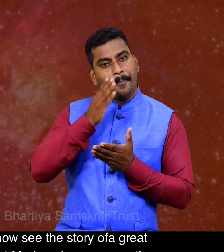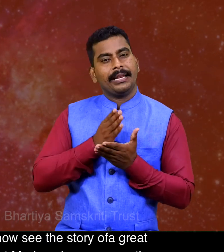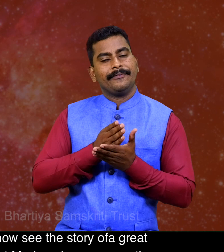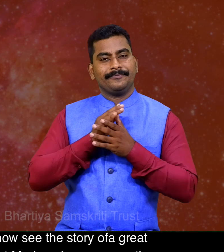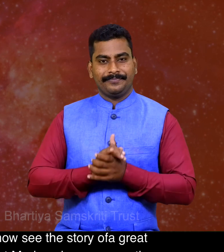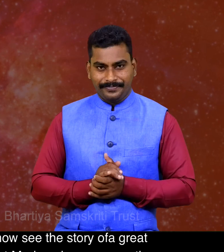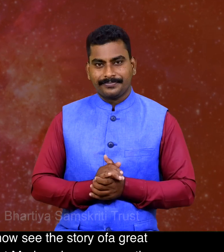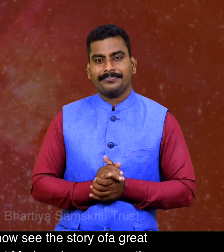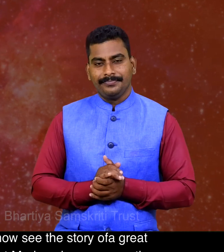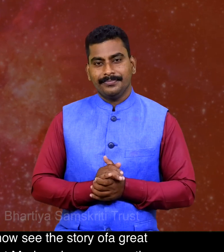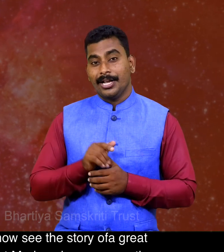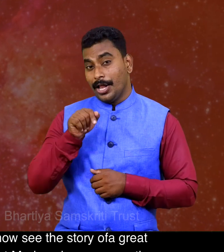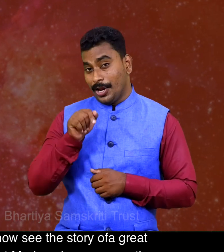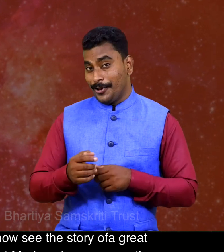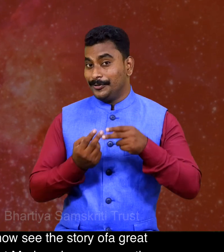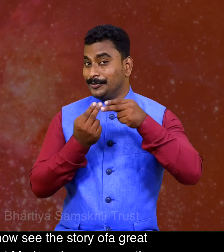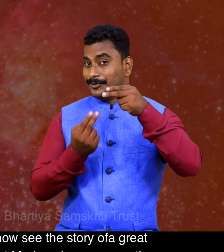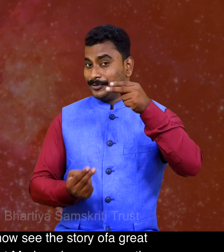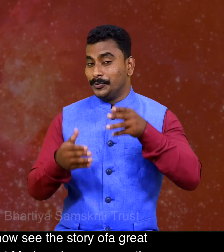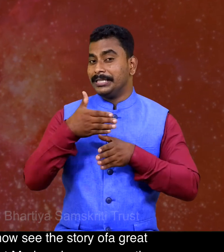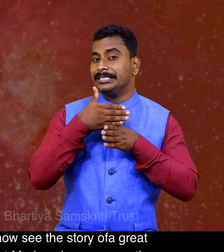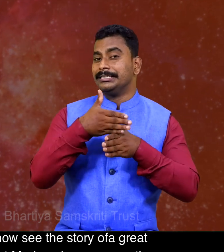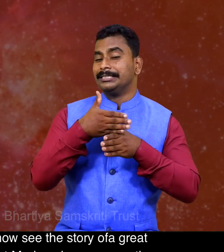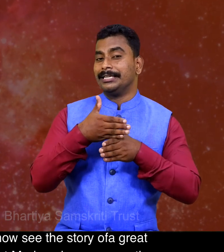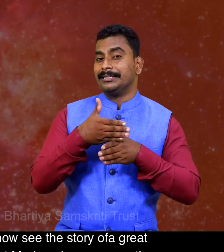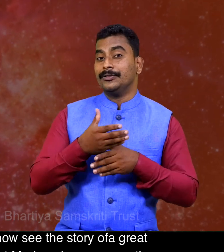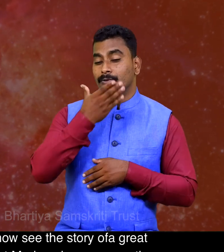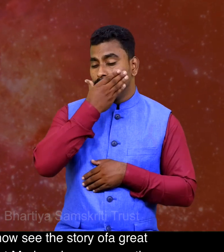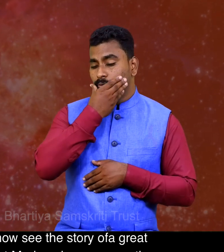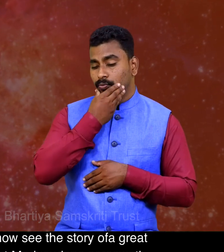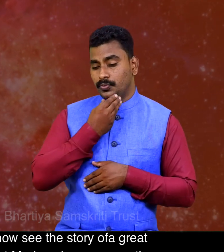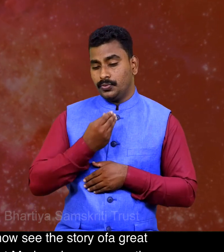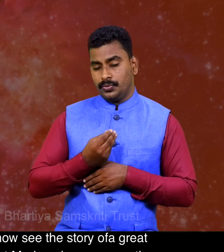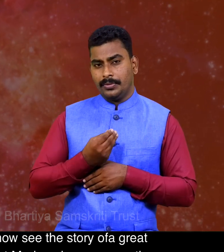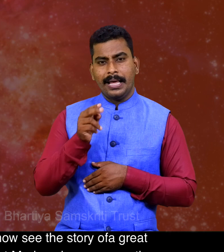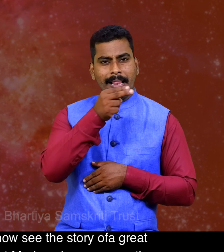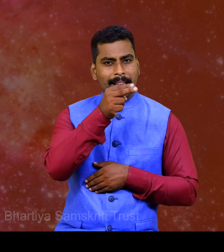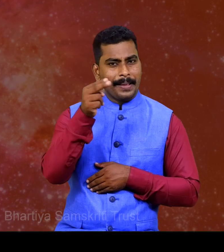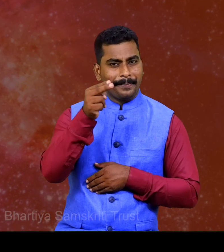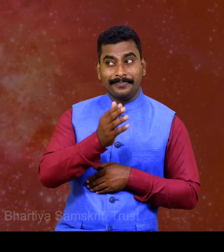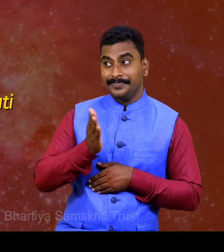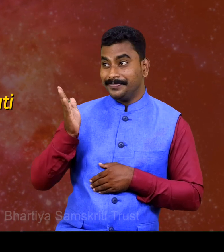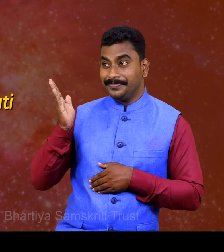We'll now see the story of a great saint, Madhusudana Saraswati,